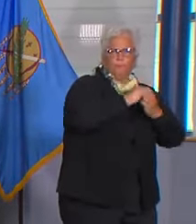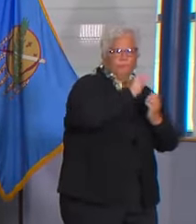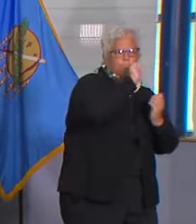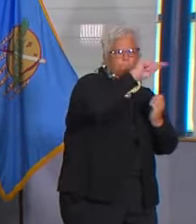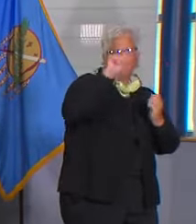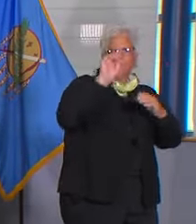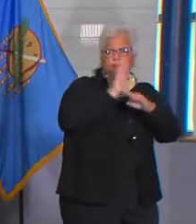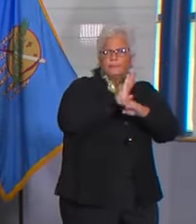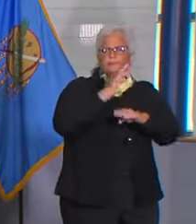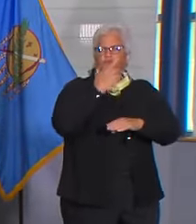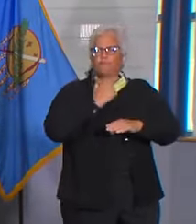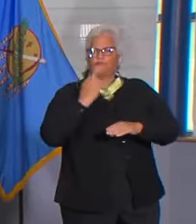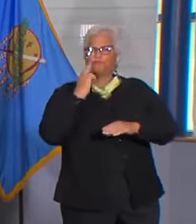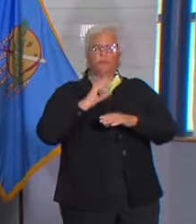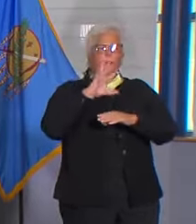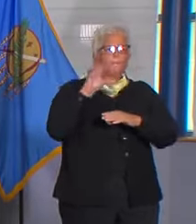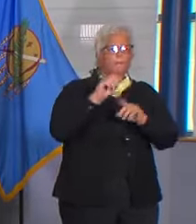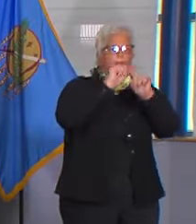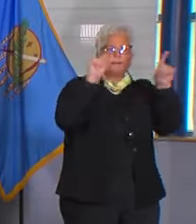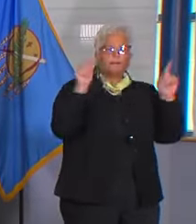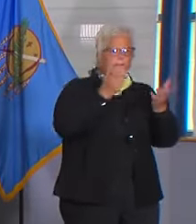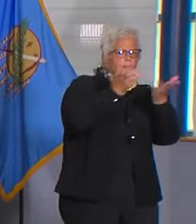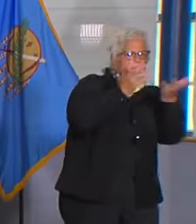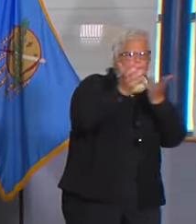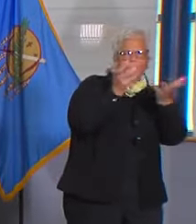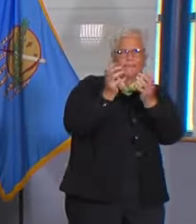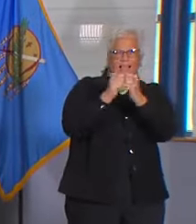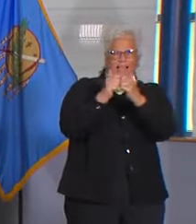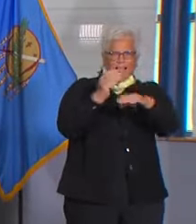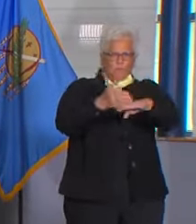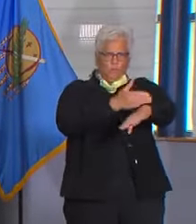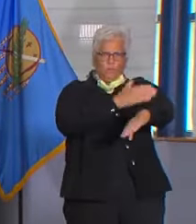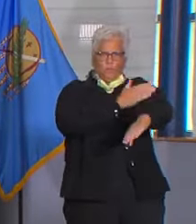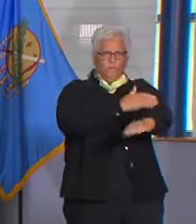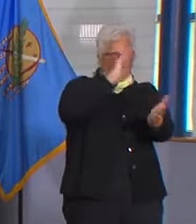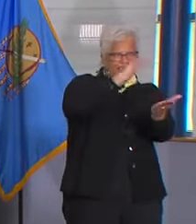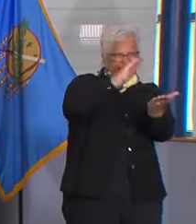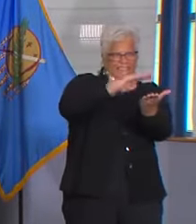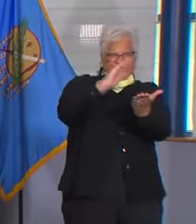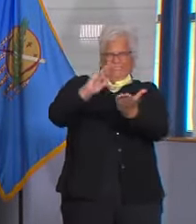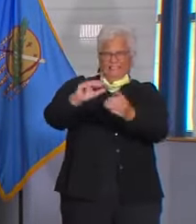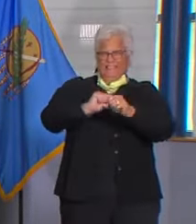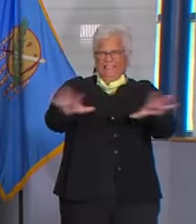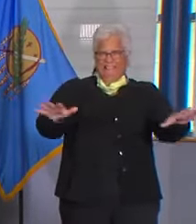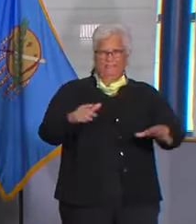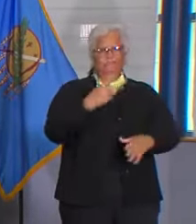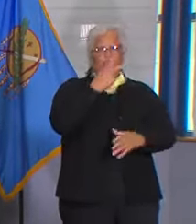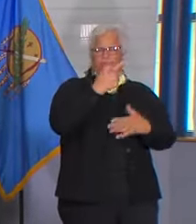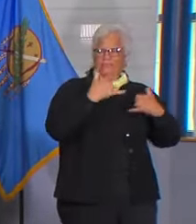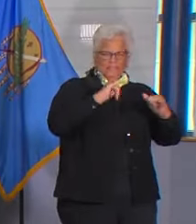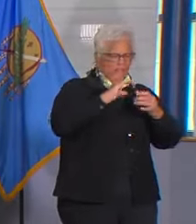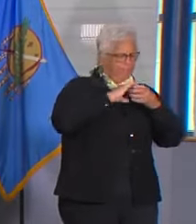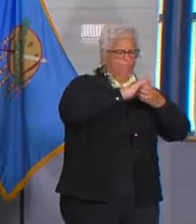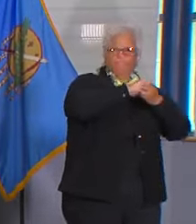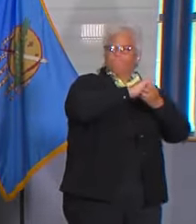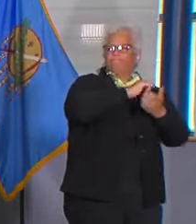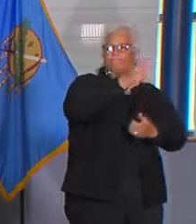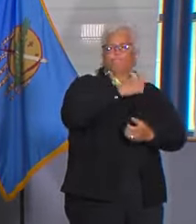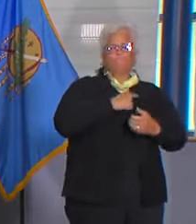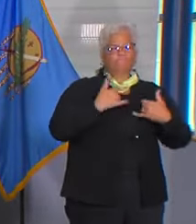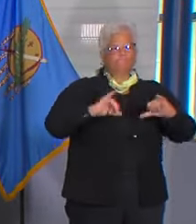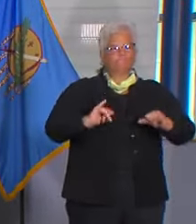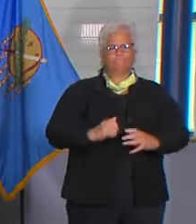of a restaurant that encourages diners to wear a mask when not eating to protect other diners and staff. But we also want to make sure you're looking at the back of